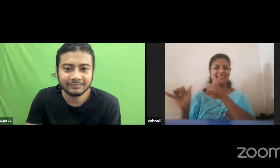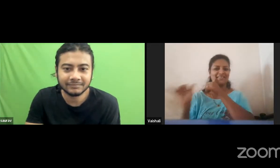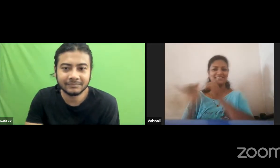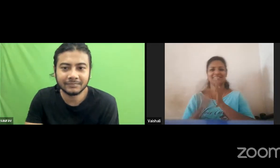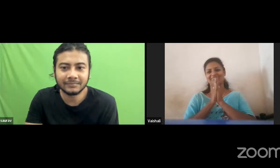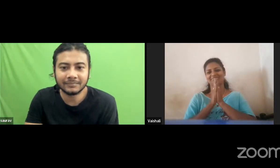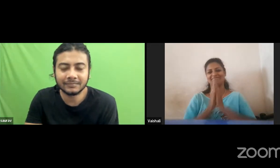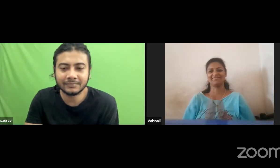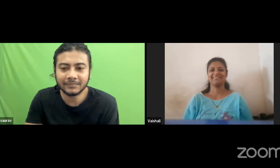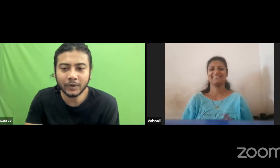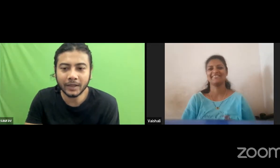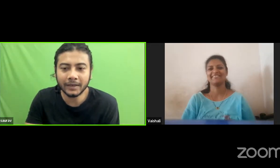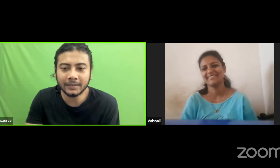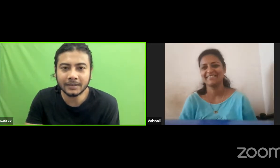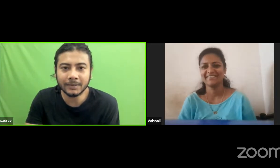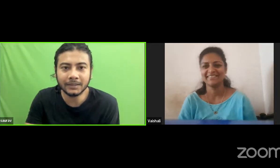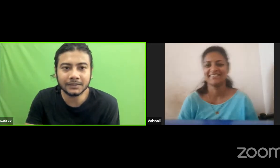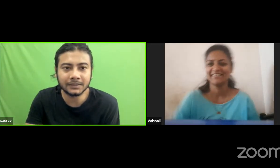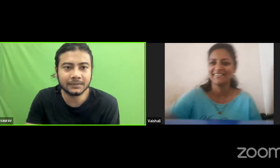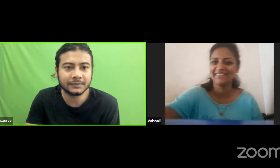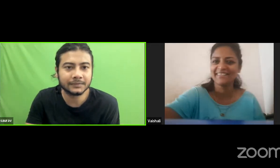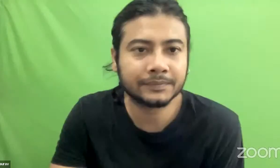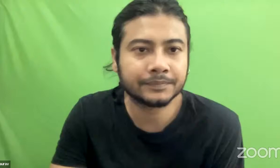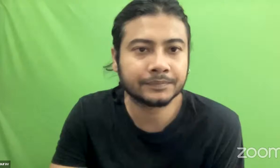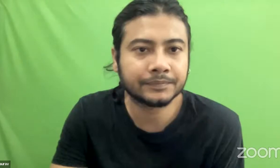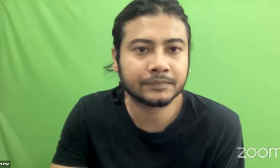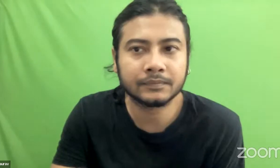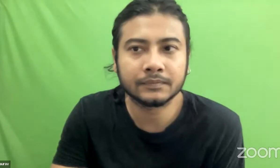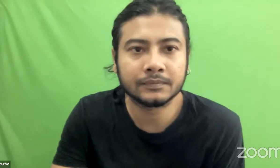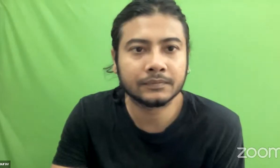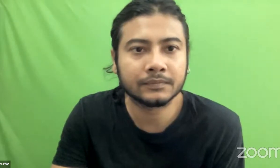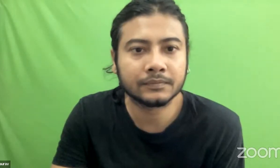Next question. Okay, Next Hare question. Krishna Mataji. Thank you, Hare Krishna.